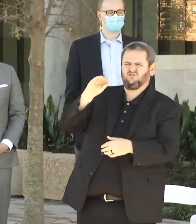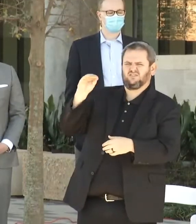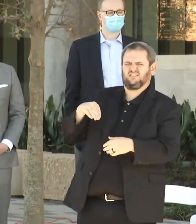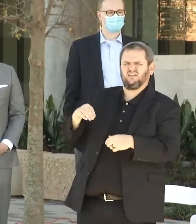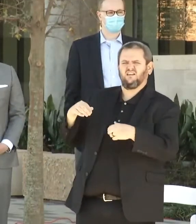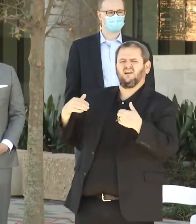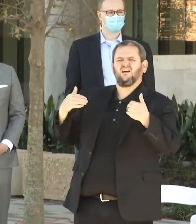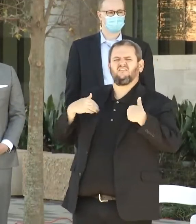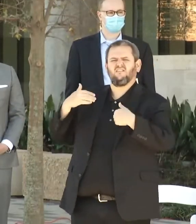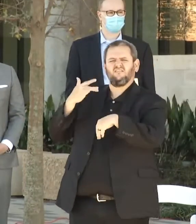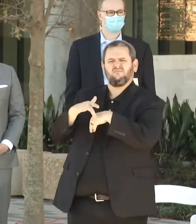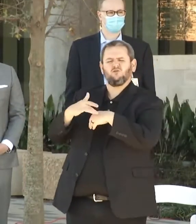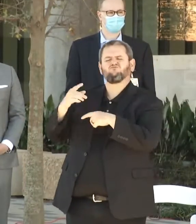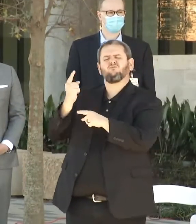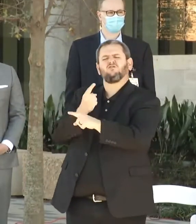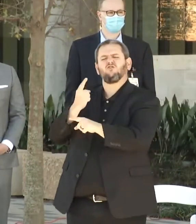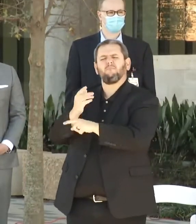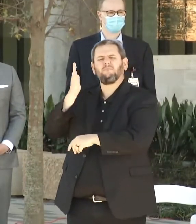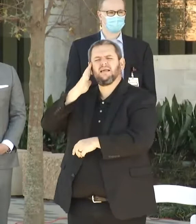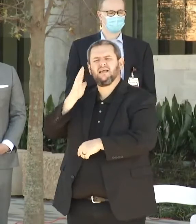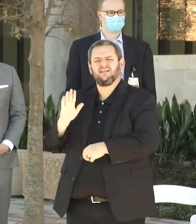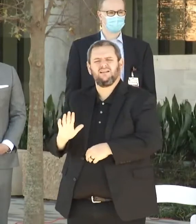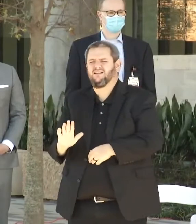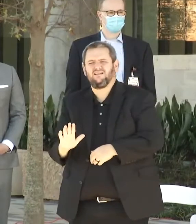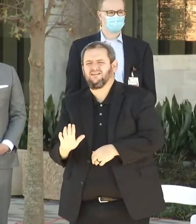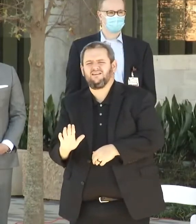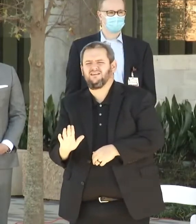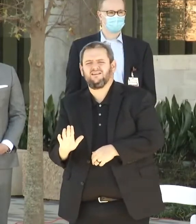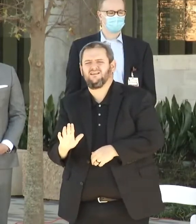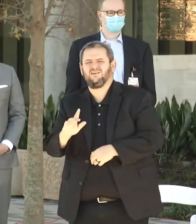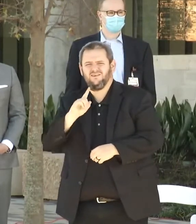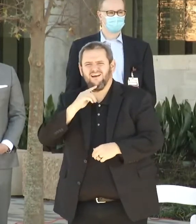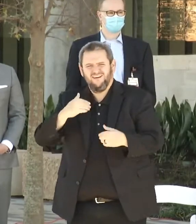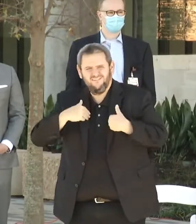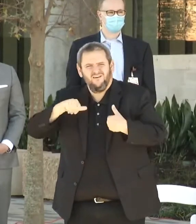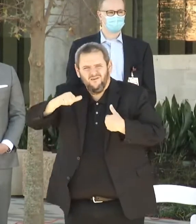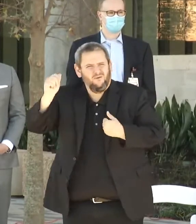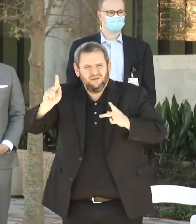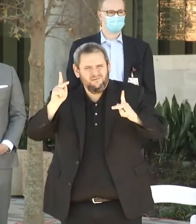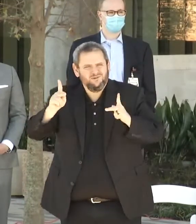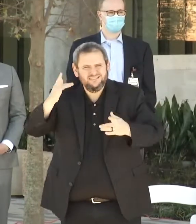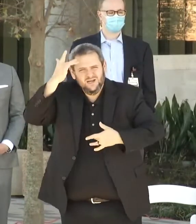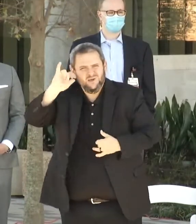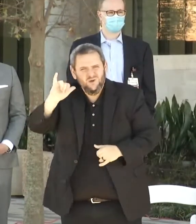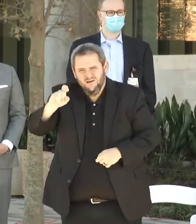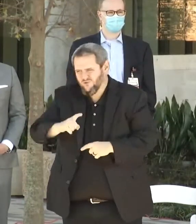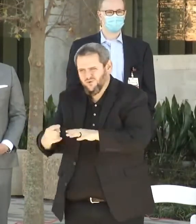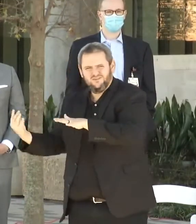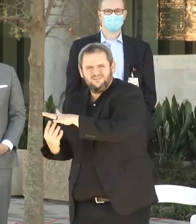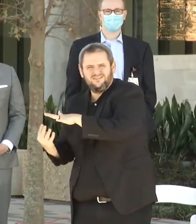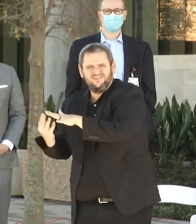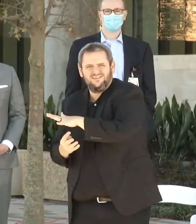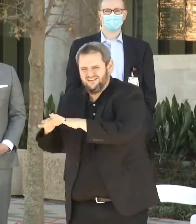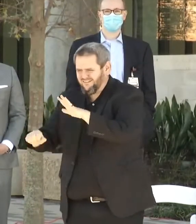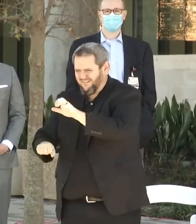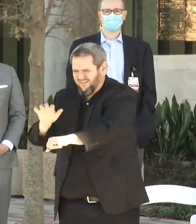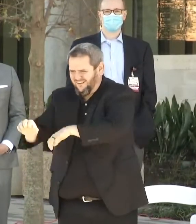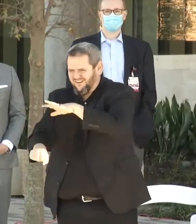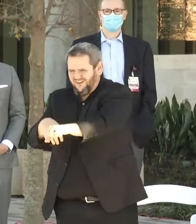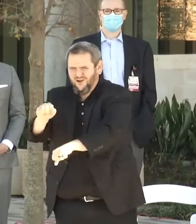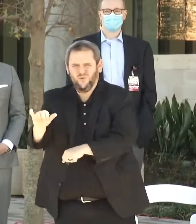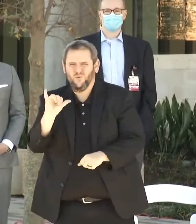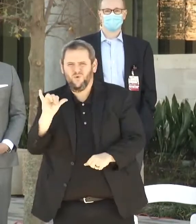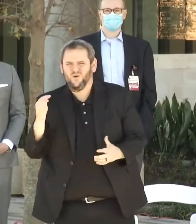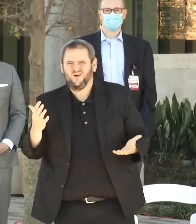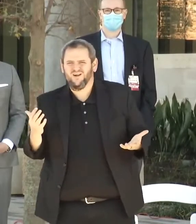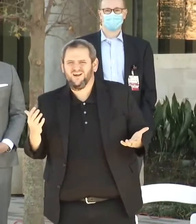virus? But let's not forget, there are many other Oklahomans who need medical care, newly diagnosed cancers, patients with heart disease and other